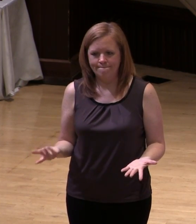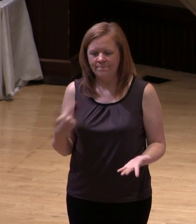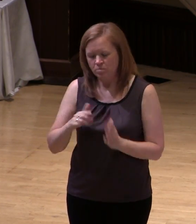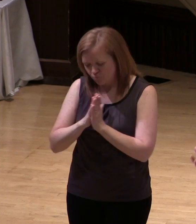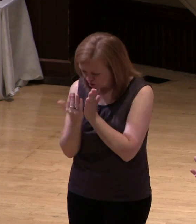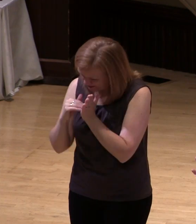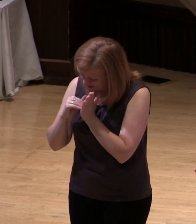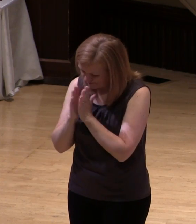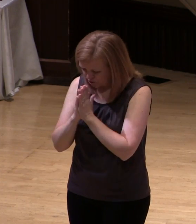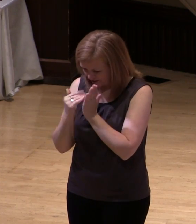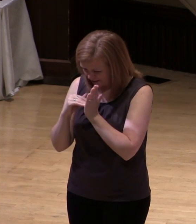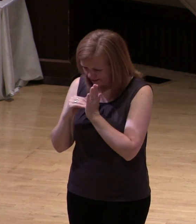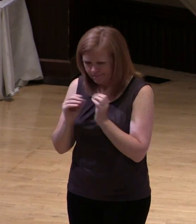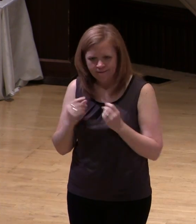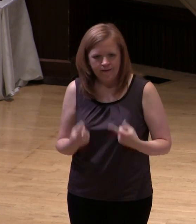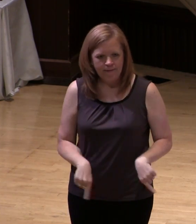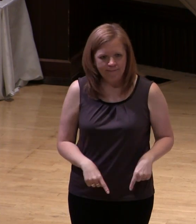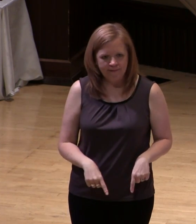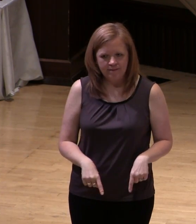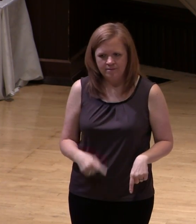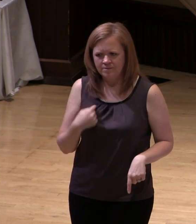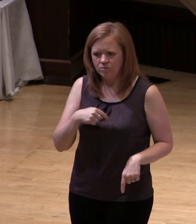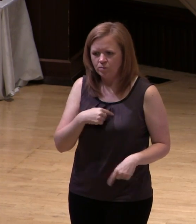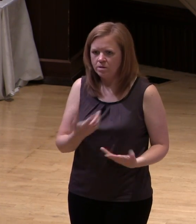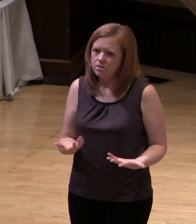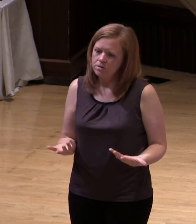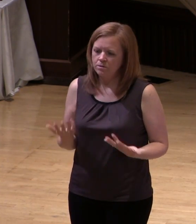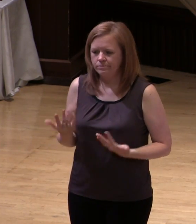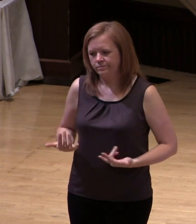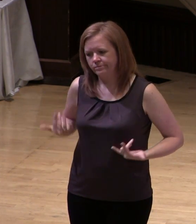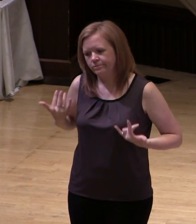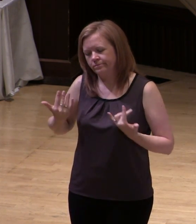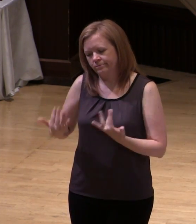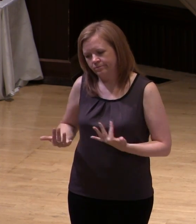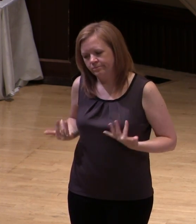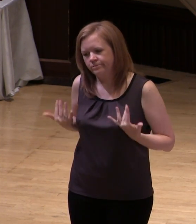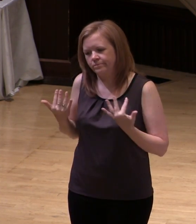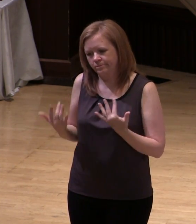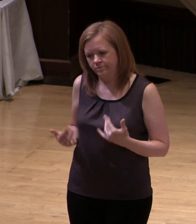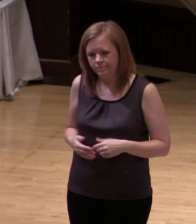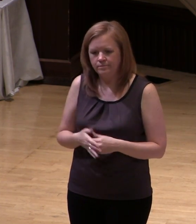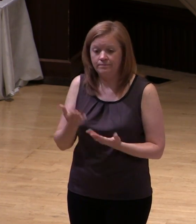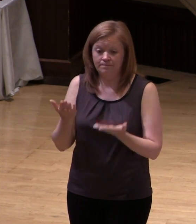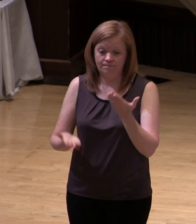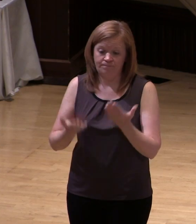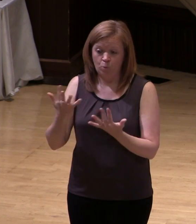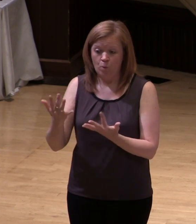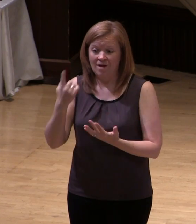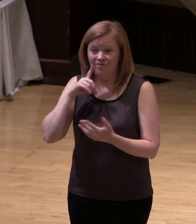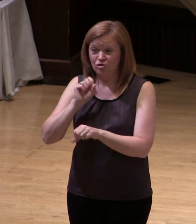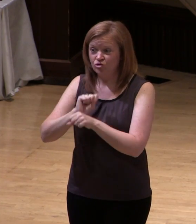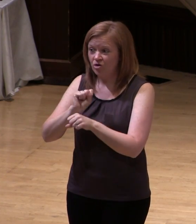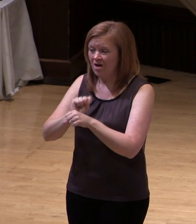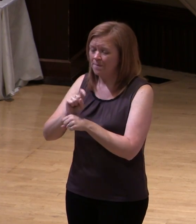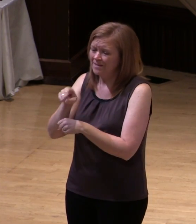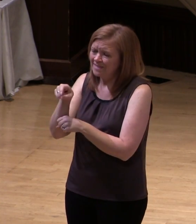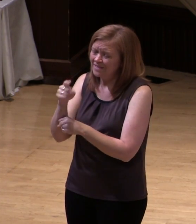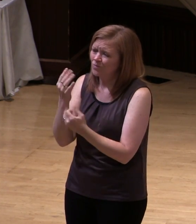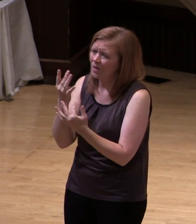pray again, and still nothing happens. And so we find ourselves waiting. We might be waiting for that job that we